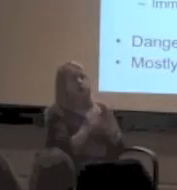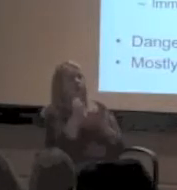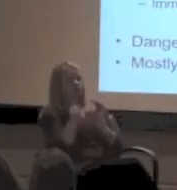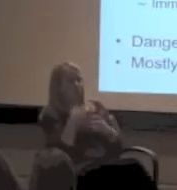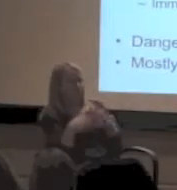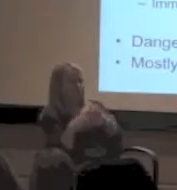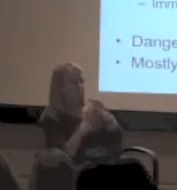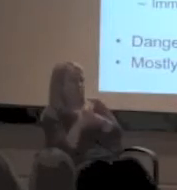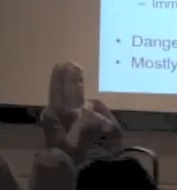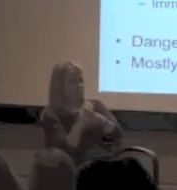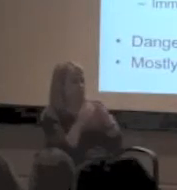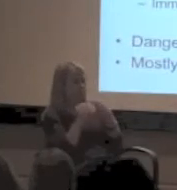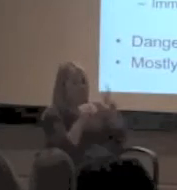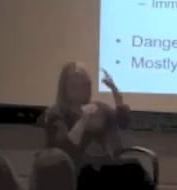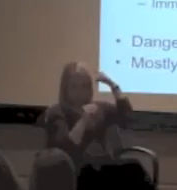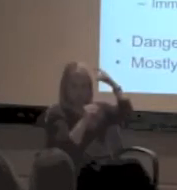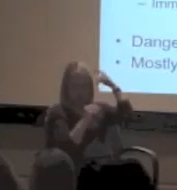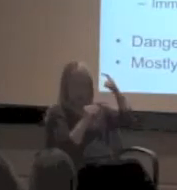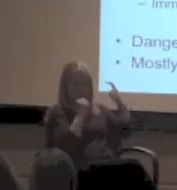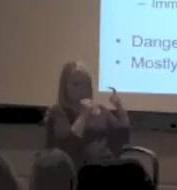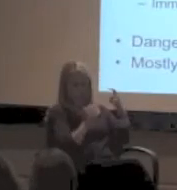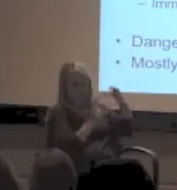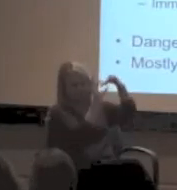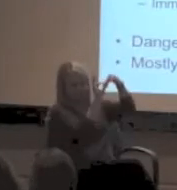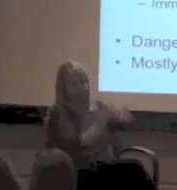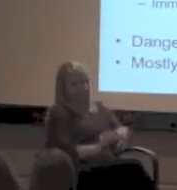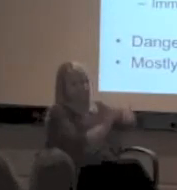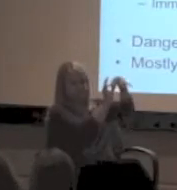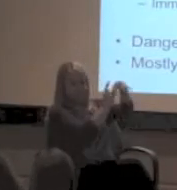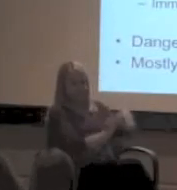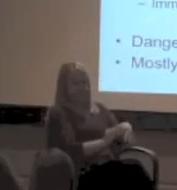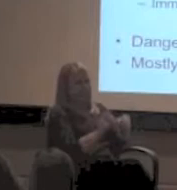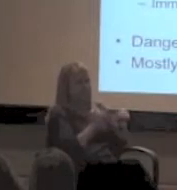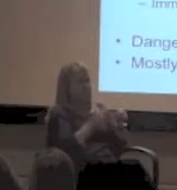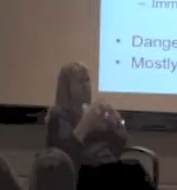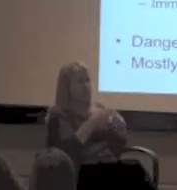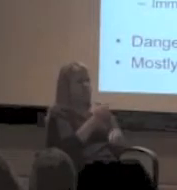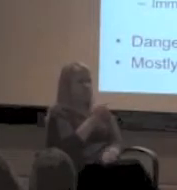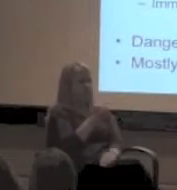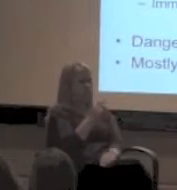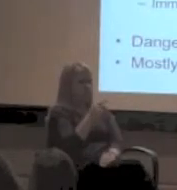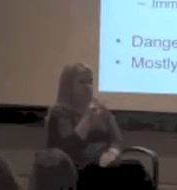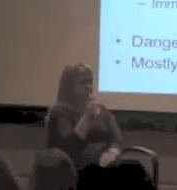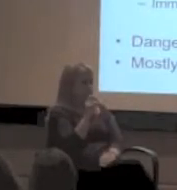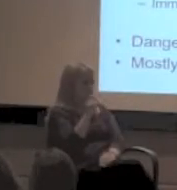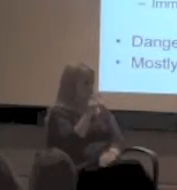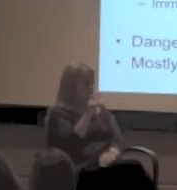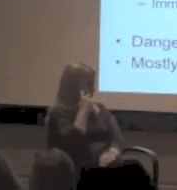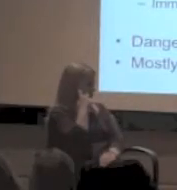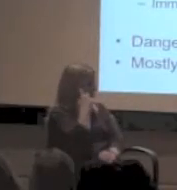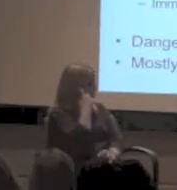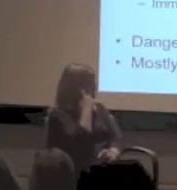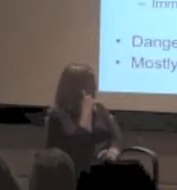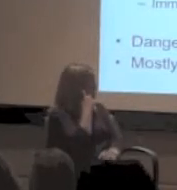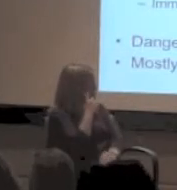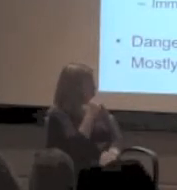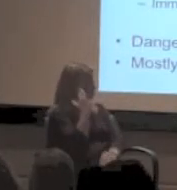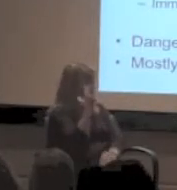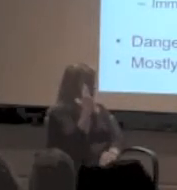then the wiring of the brain is not as it should have been. That's the migration that we're talking about. The reason